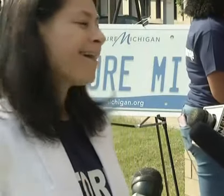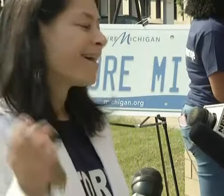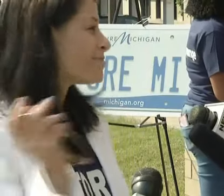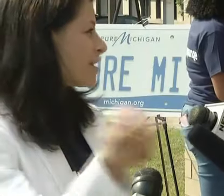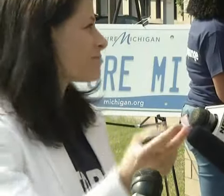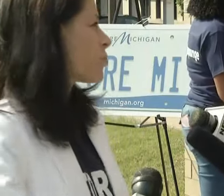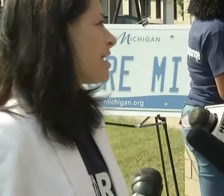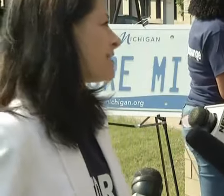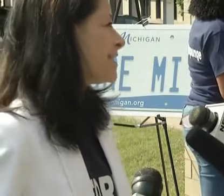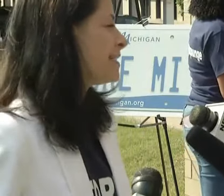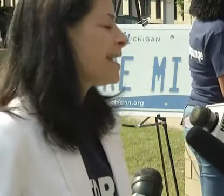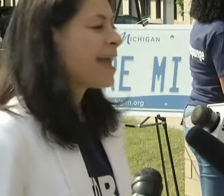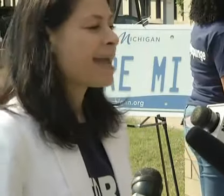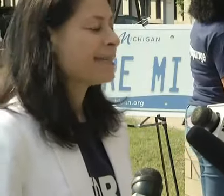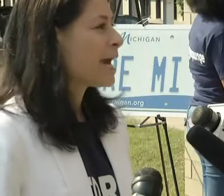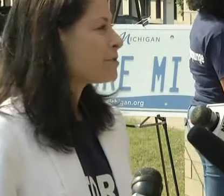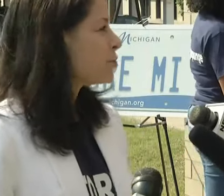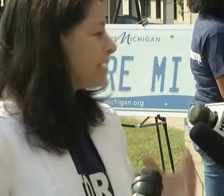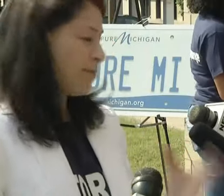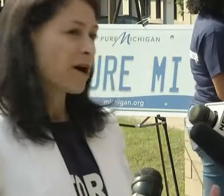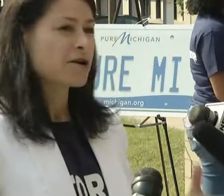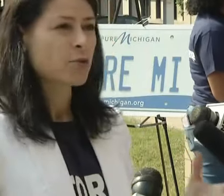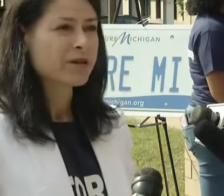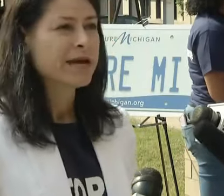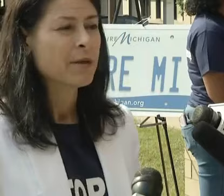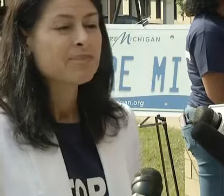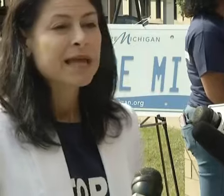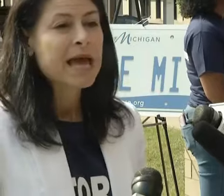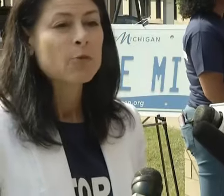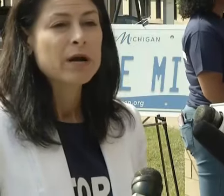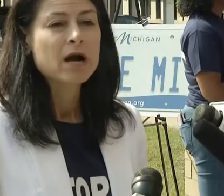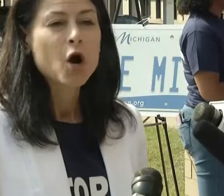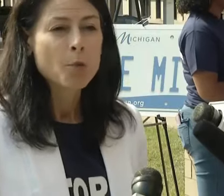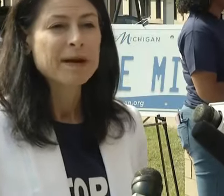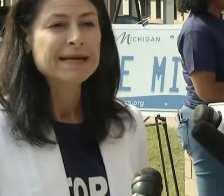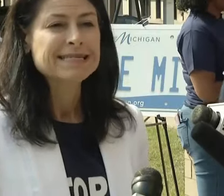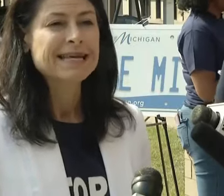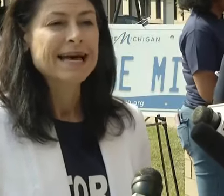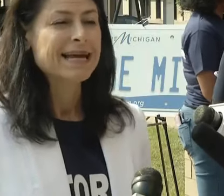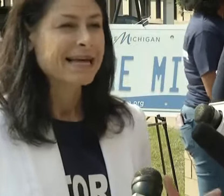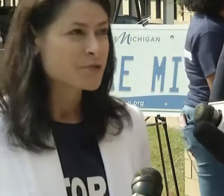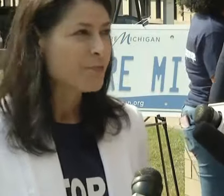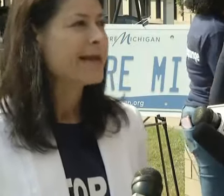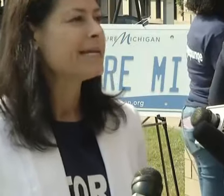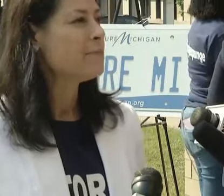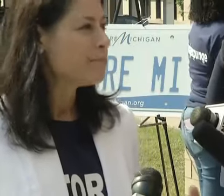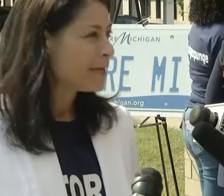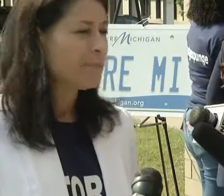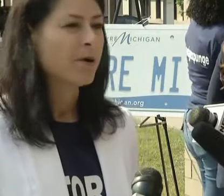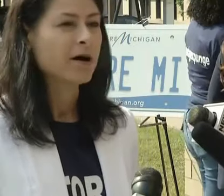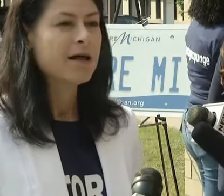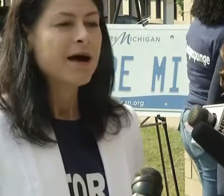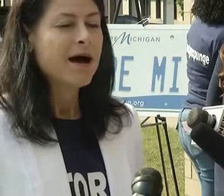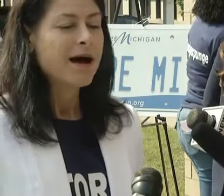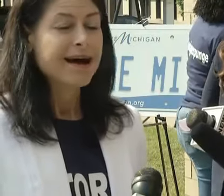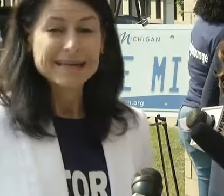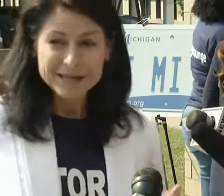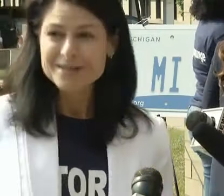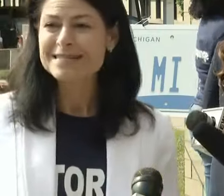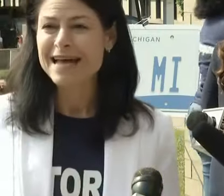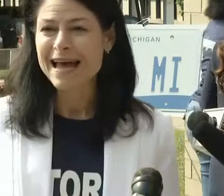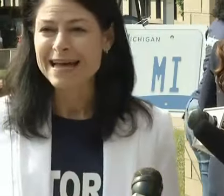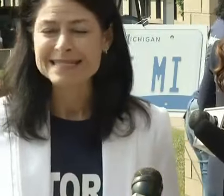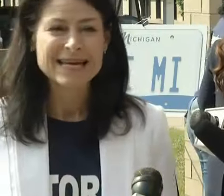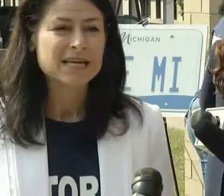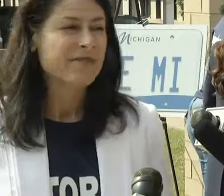work of Sheriff Swanson and the opportunity to partner with him. And we are hoping to get as many people